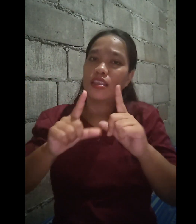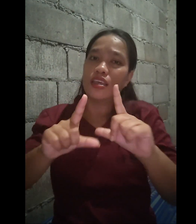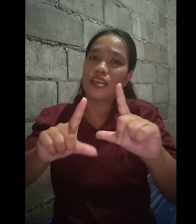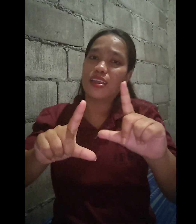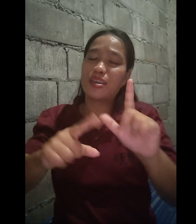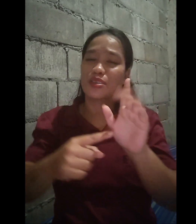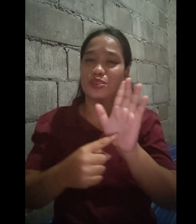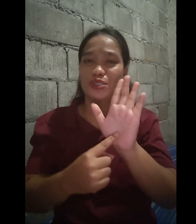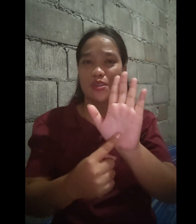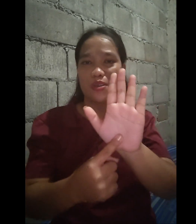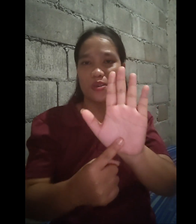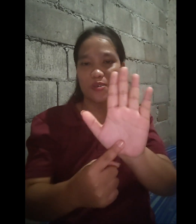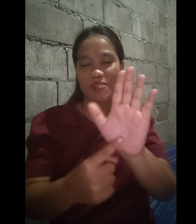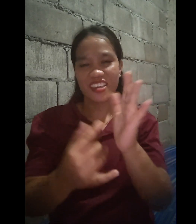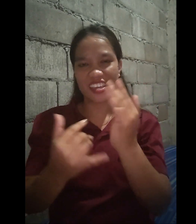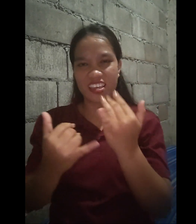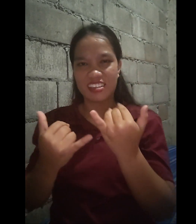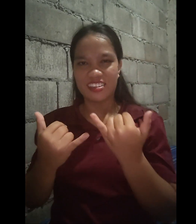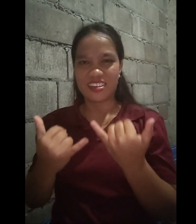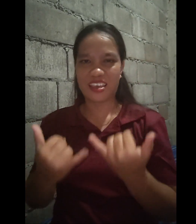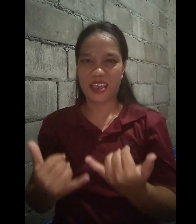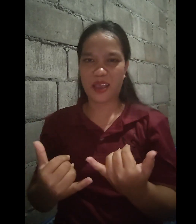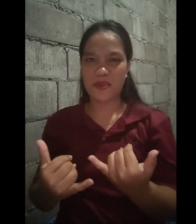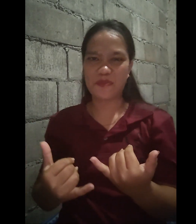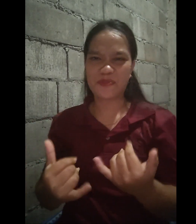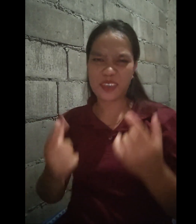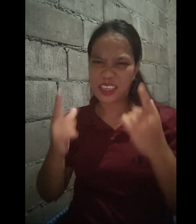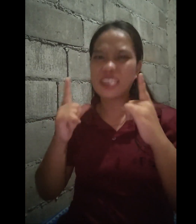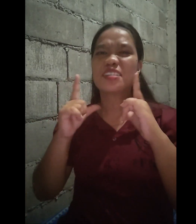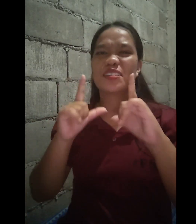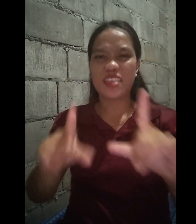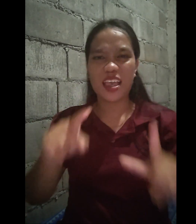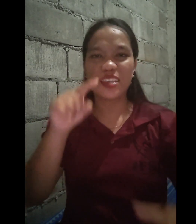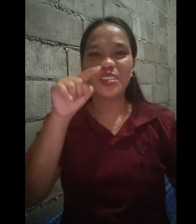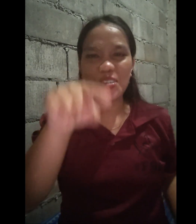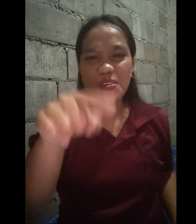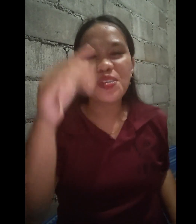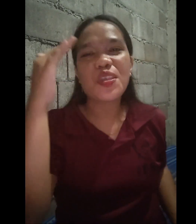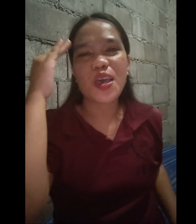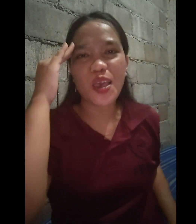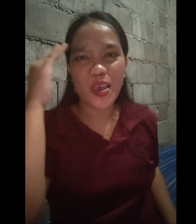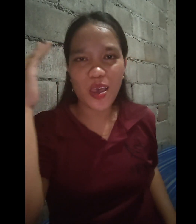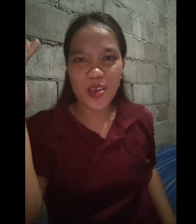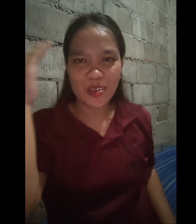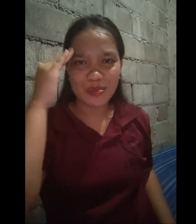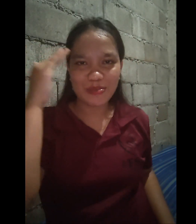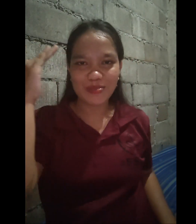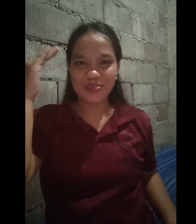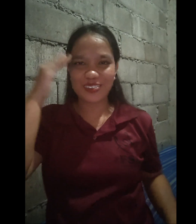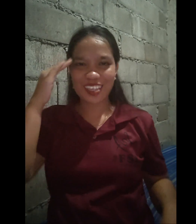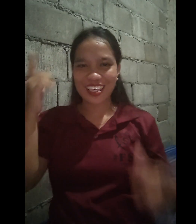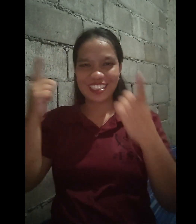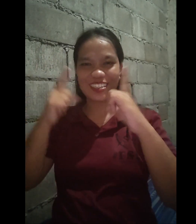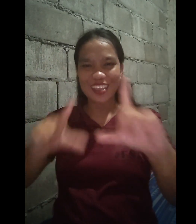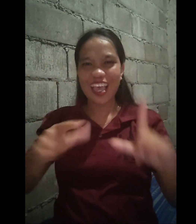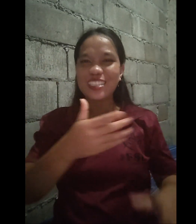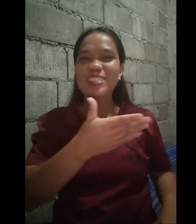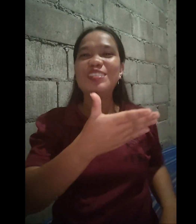gonna let it show. It's time to let you know, to let